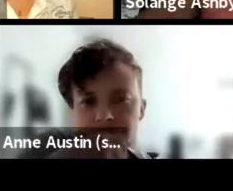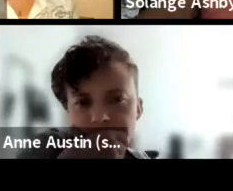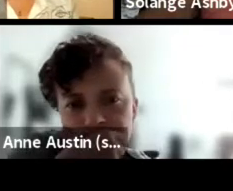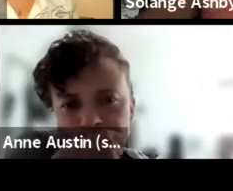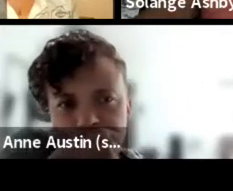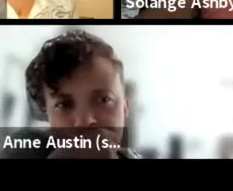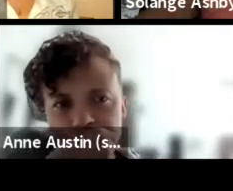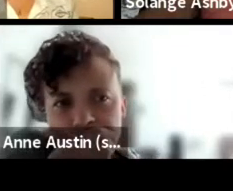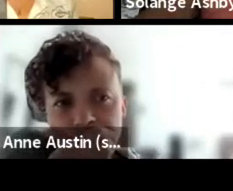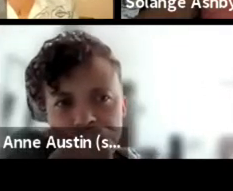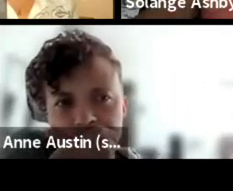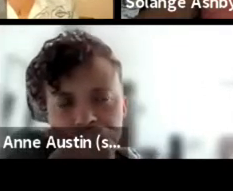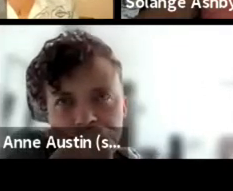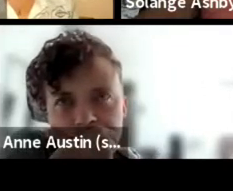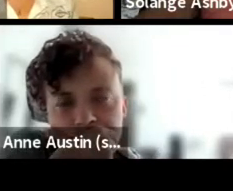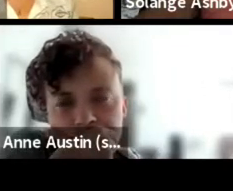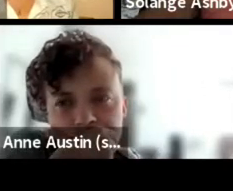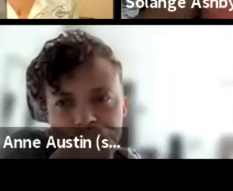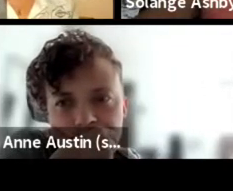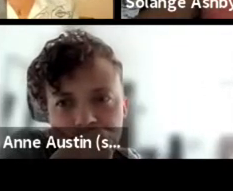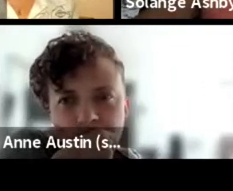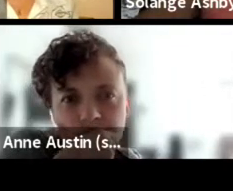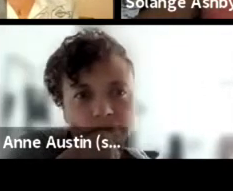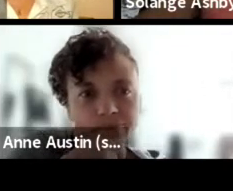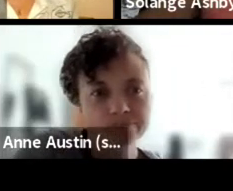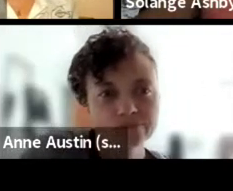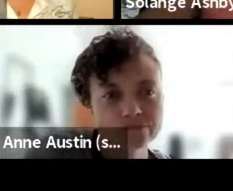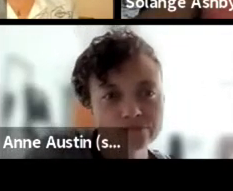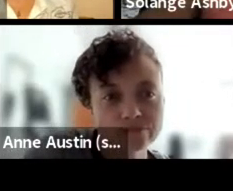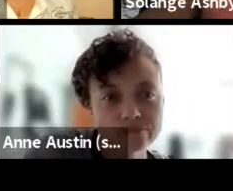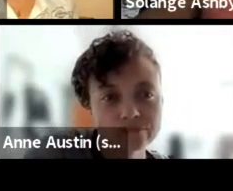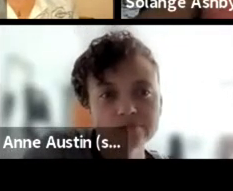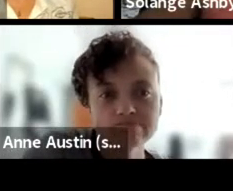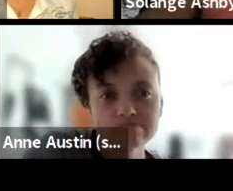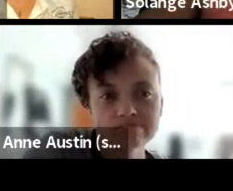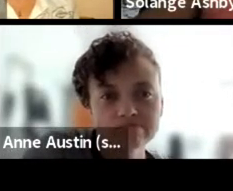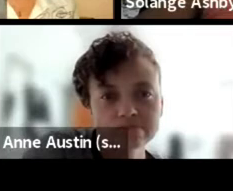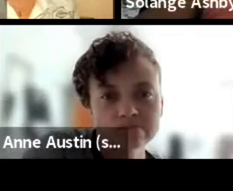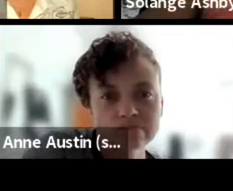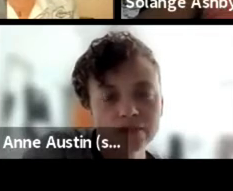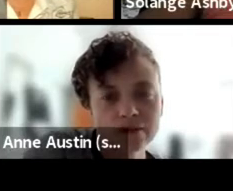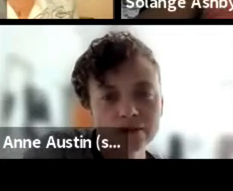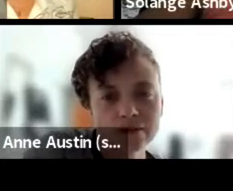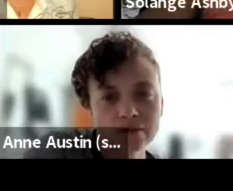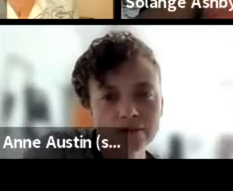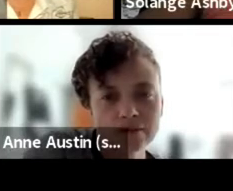grow their classes and to grow their curriculum?